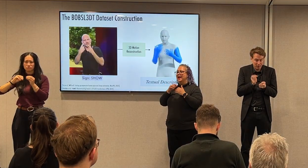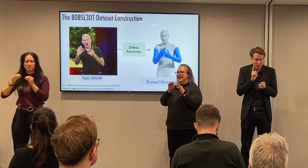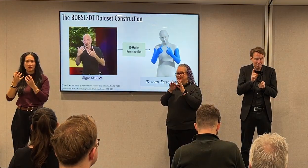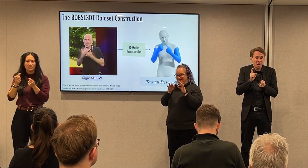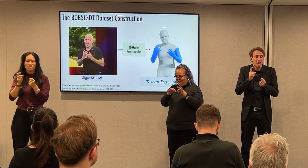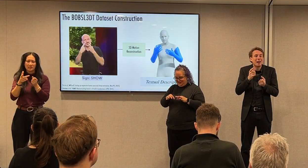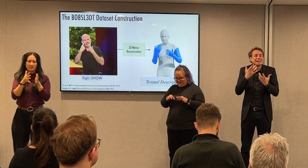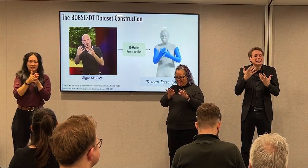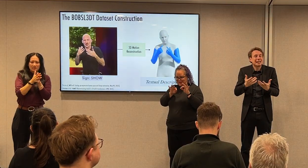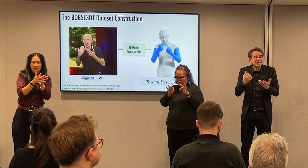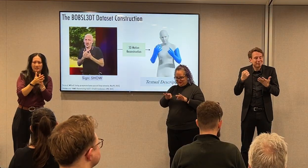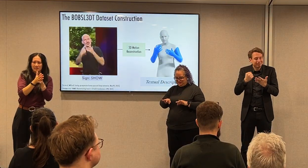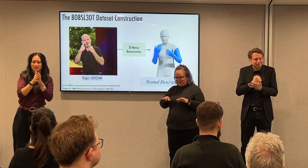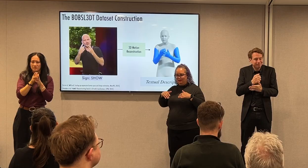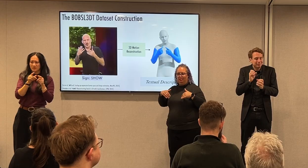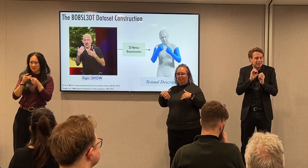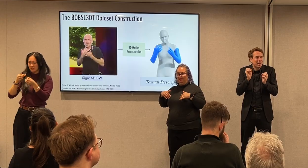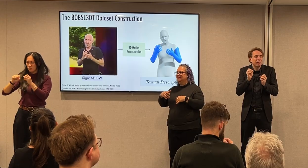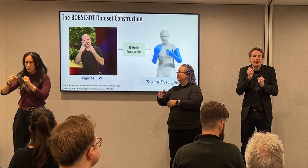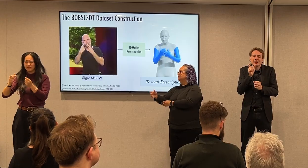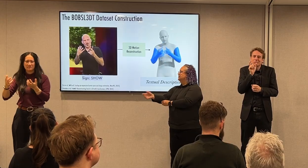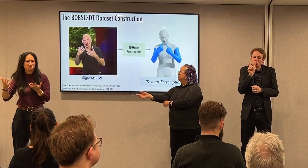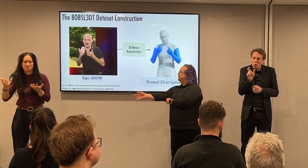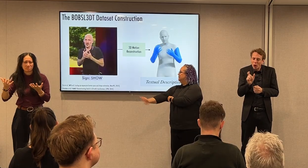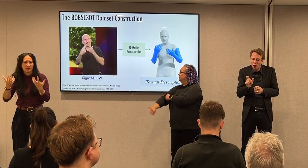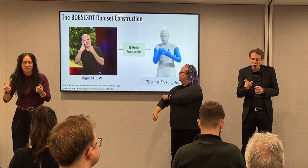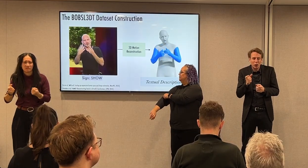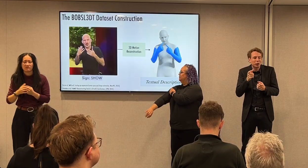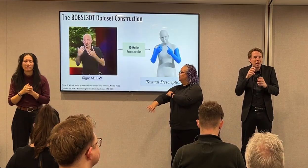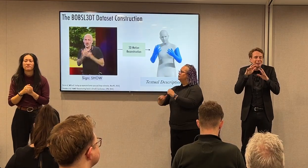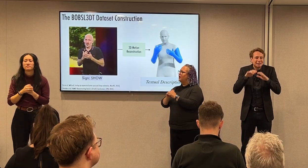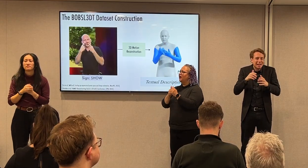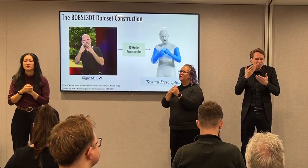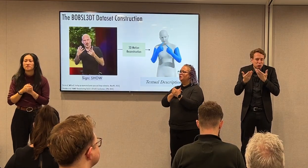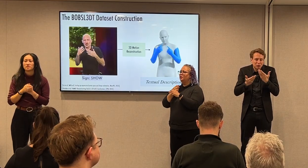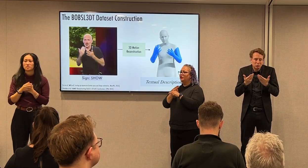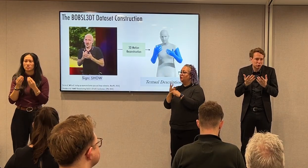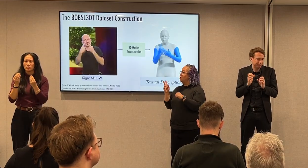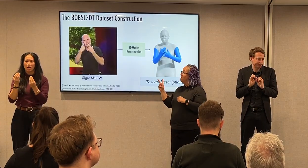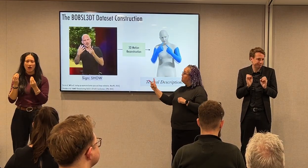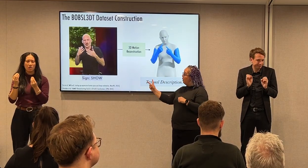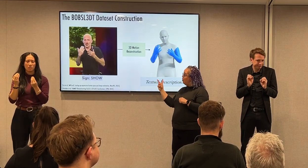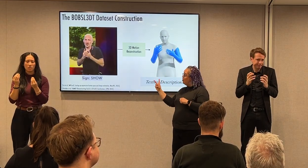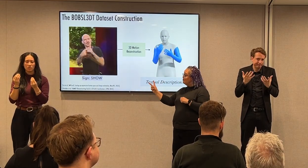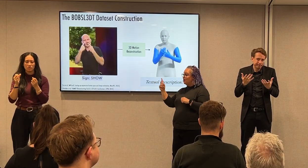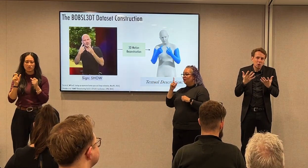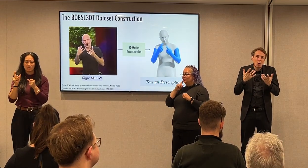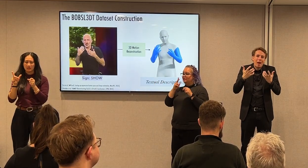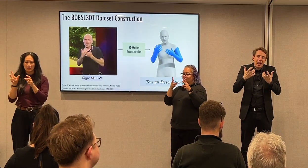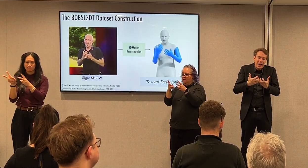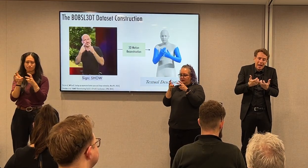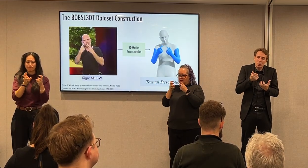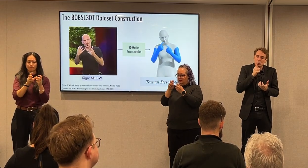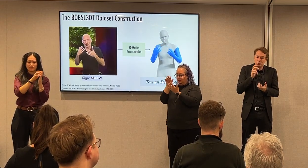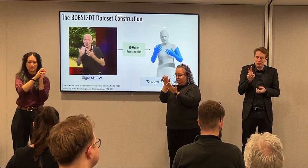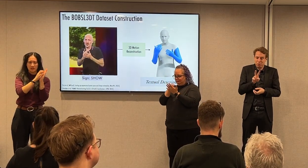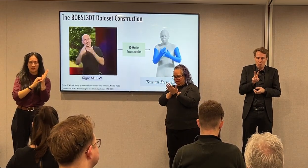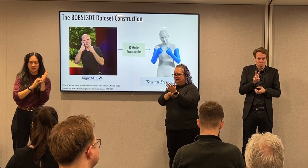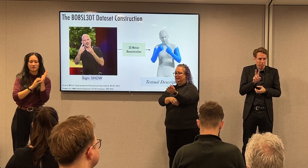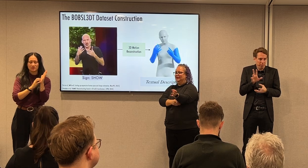description of the motion. So how do we use both these elements to get this textual description is going to be the next